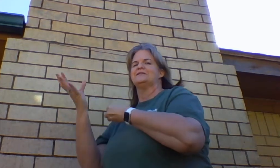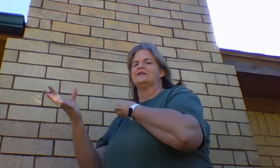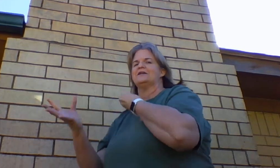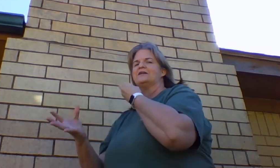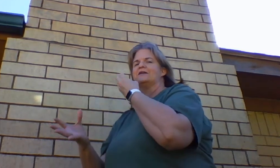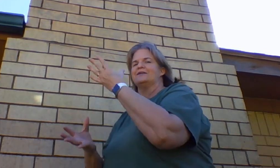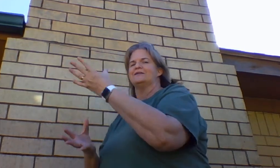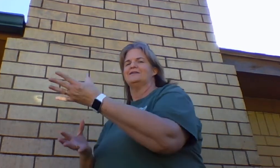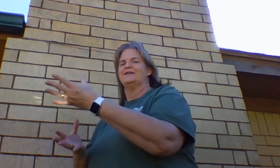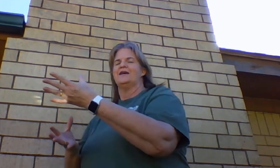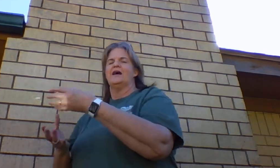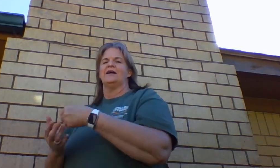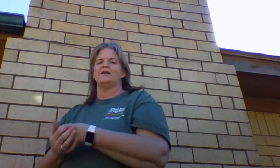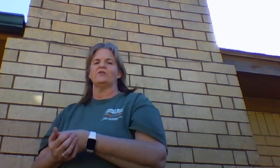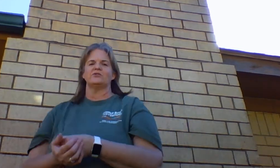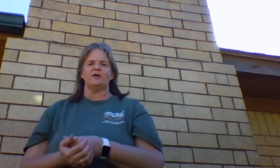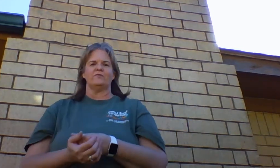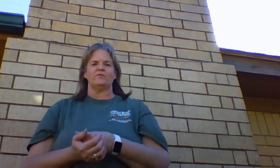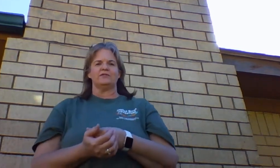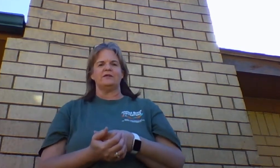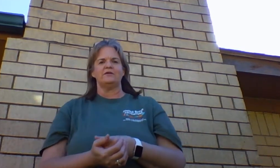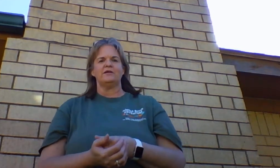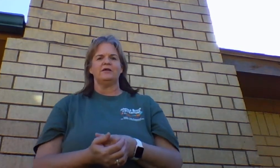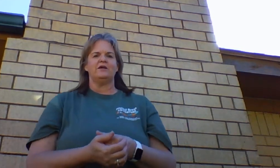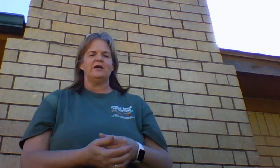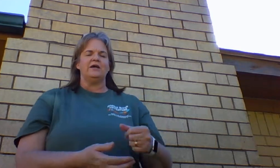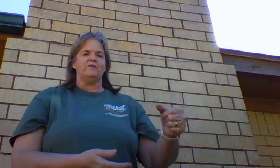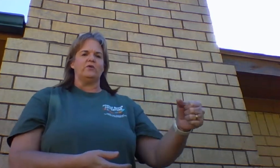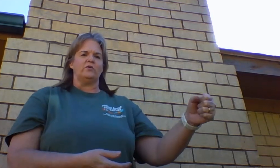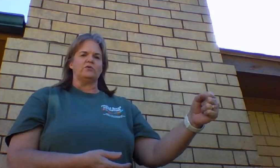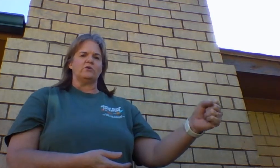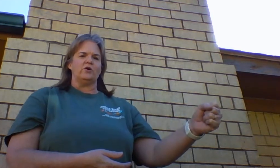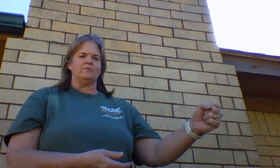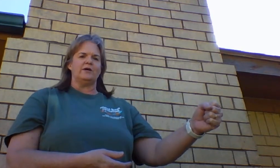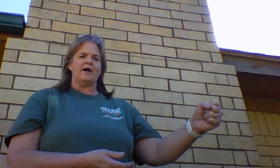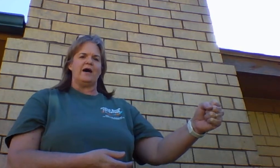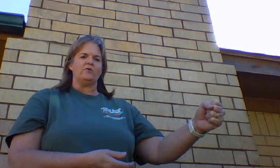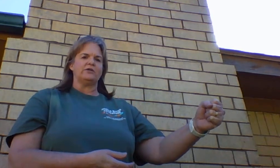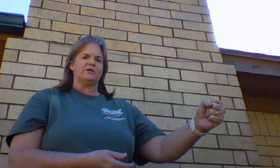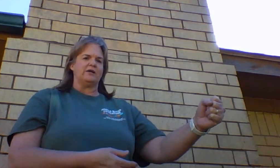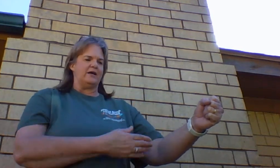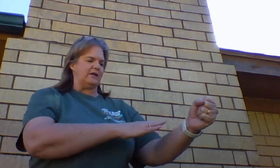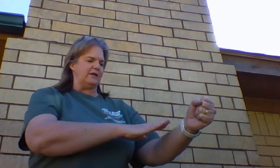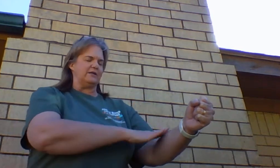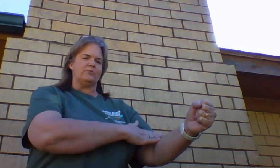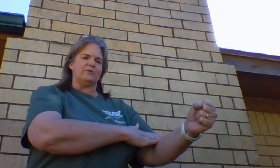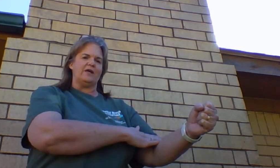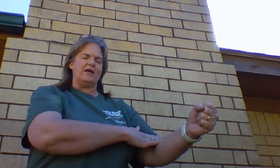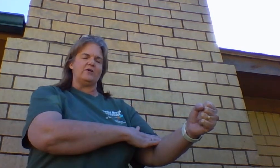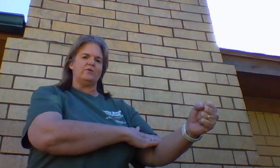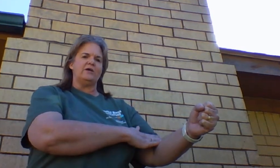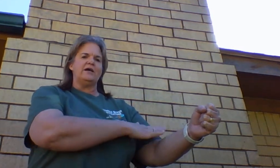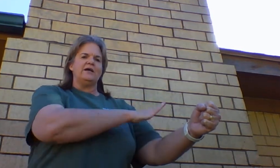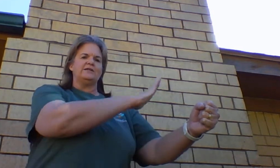Sing. Another sign for sing, if you hold your arm out and a little bit of an angle and take your